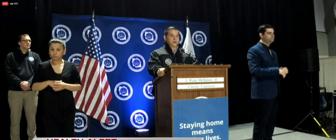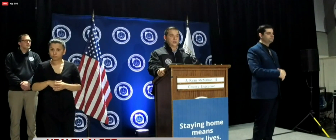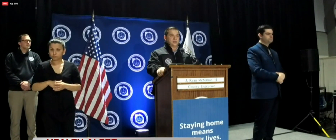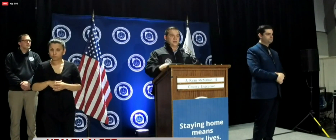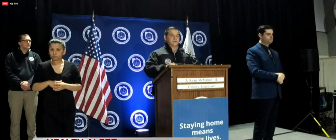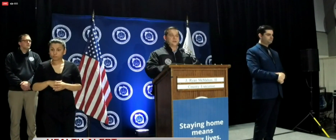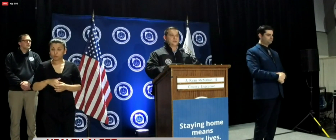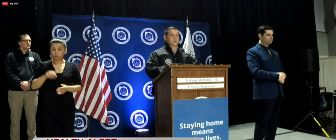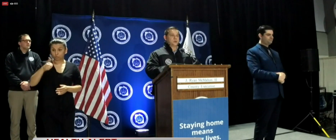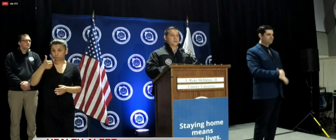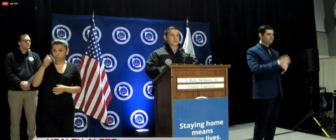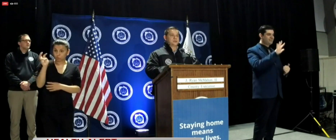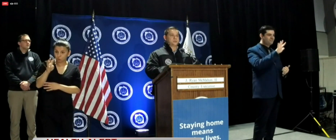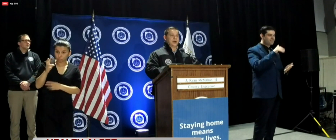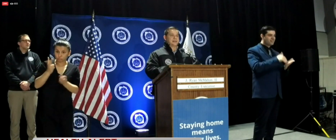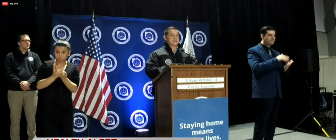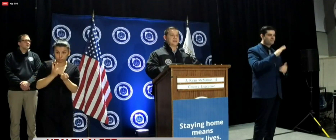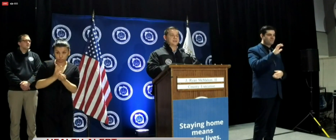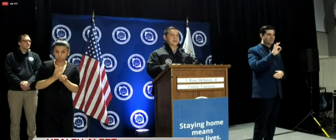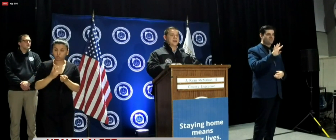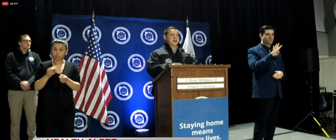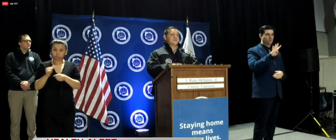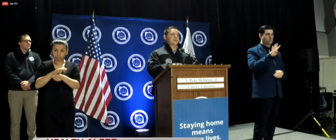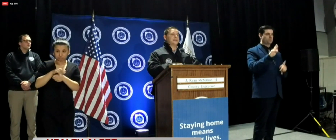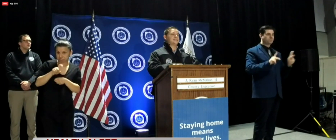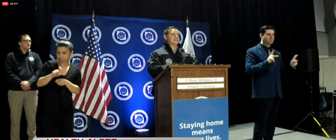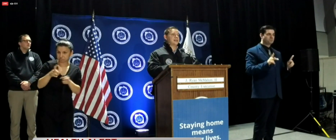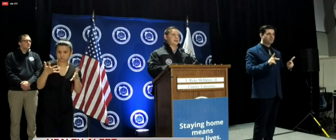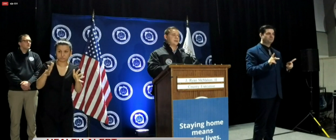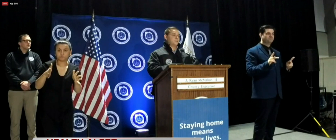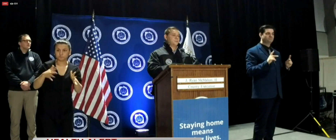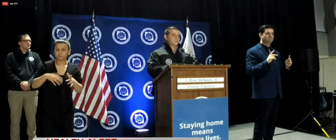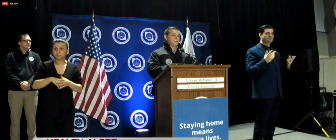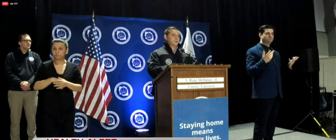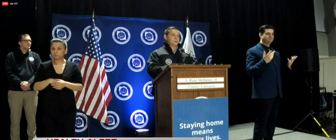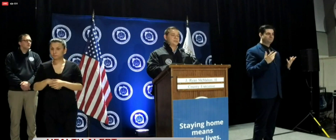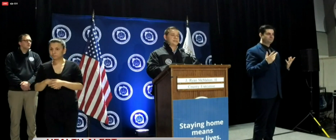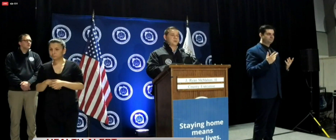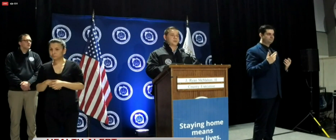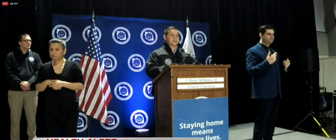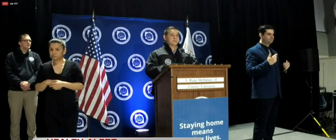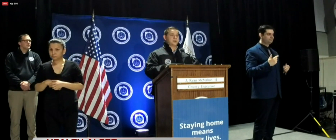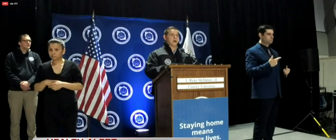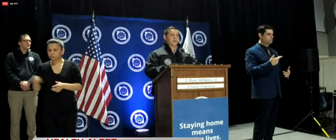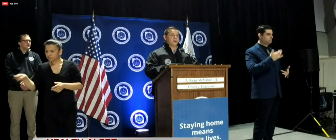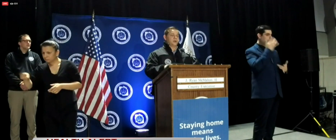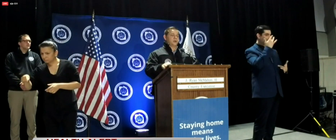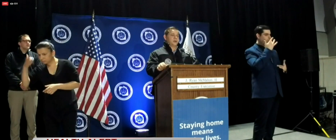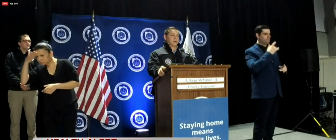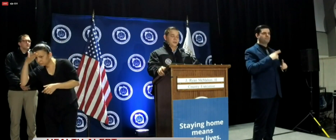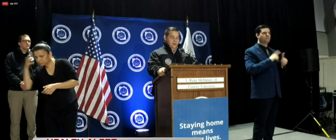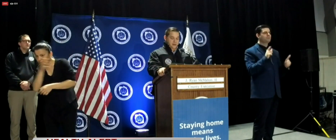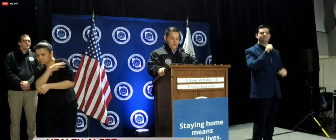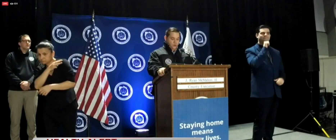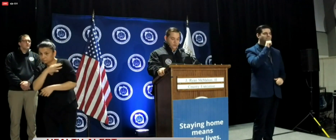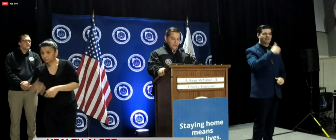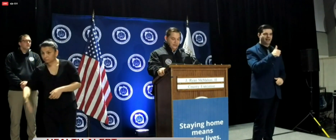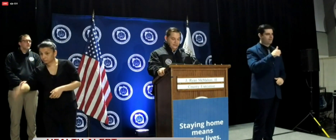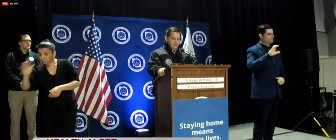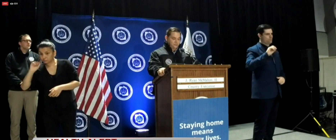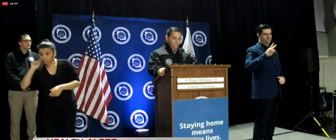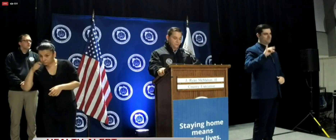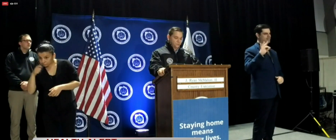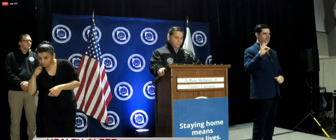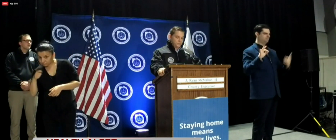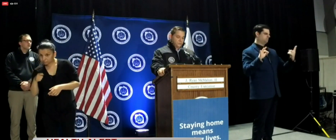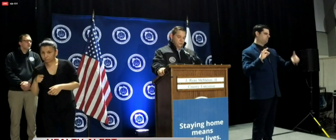5,594 individuals in this process have been sick, but sick with something other than